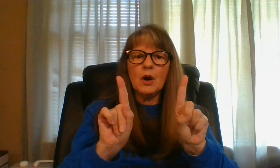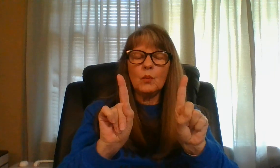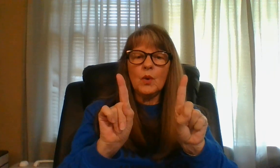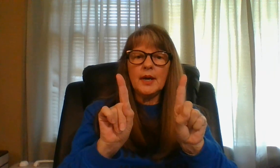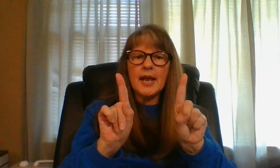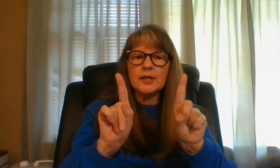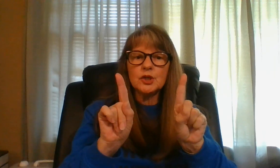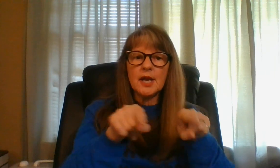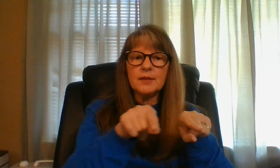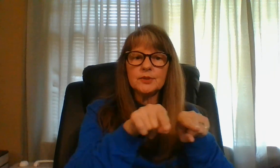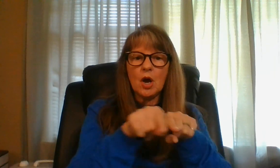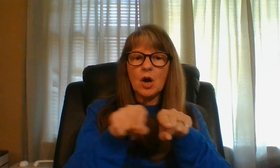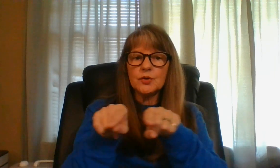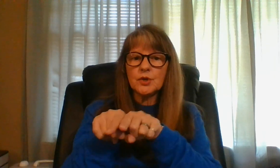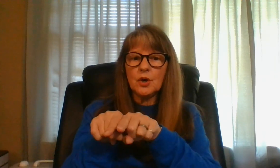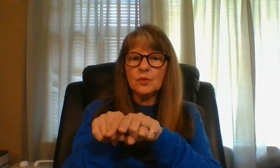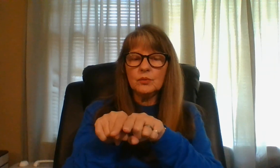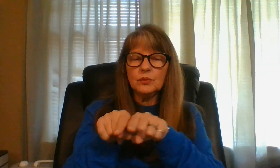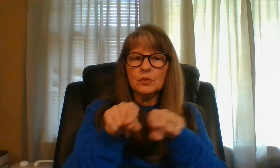our one hand shapes? Also.